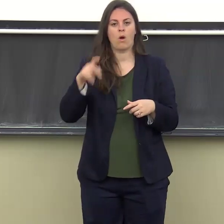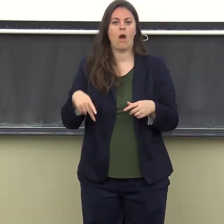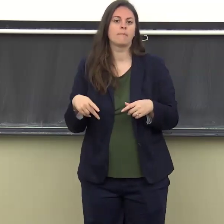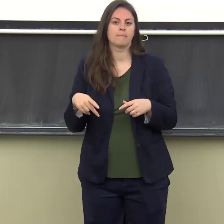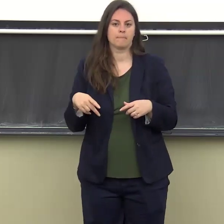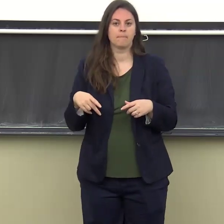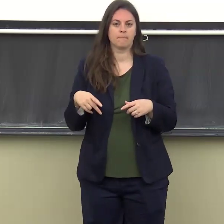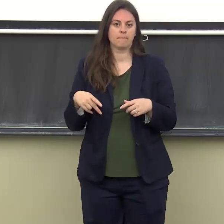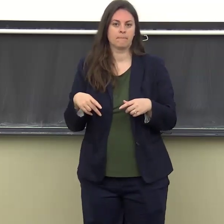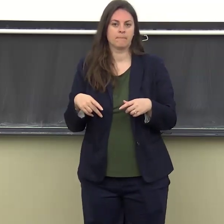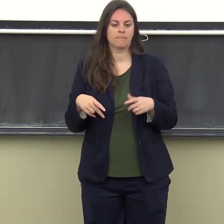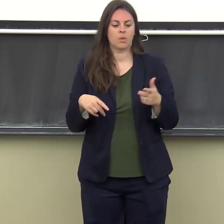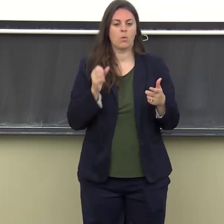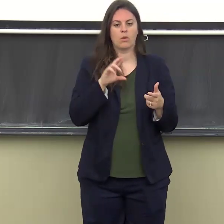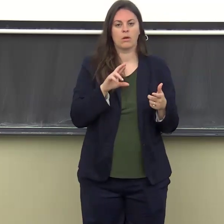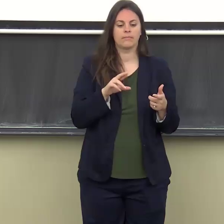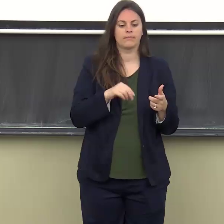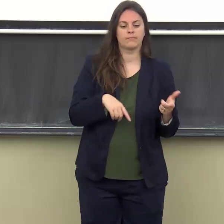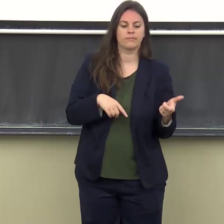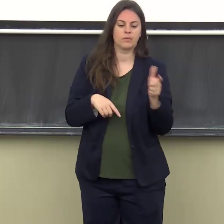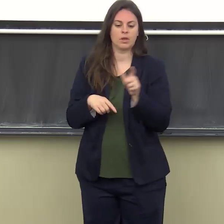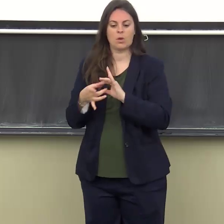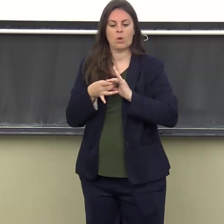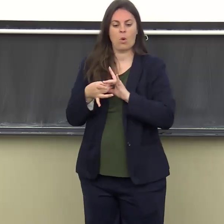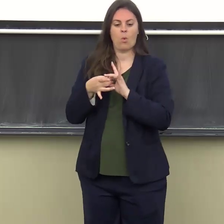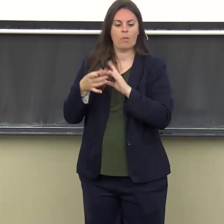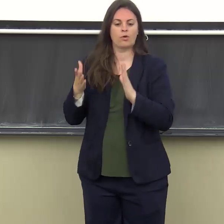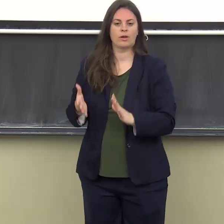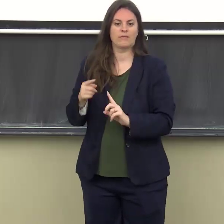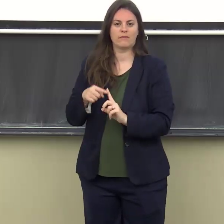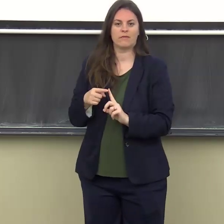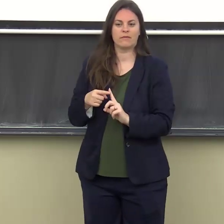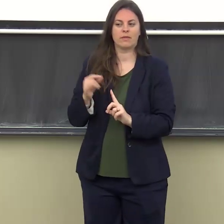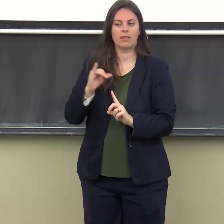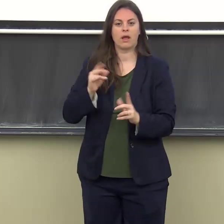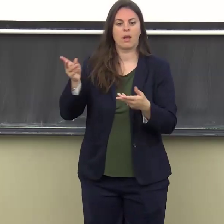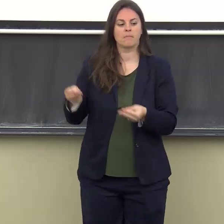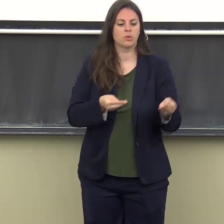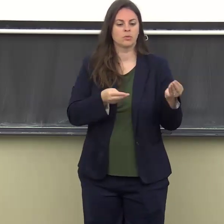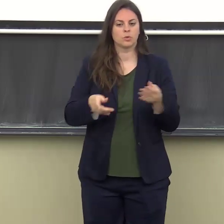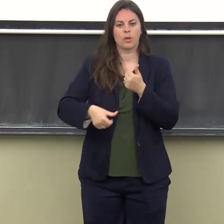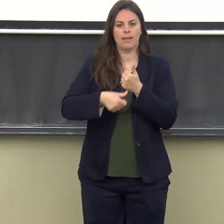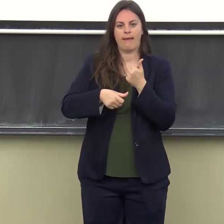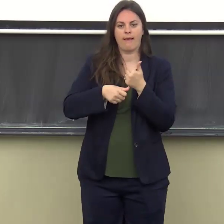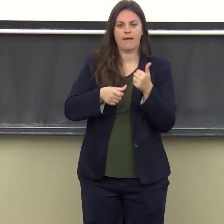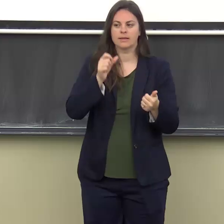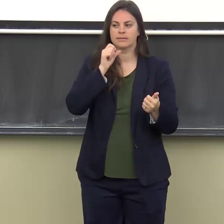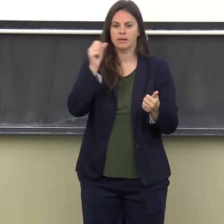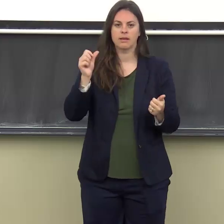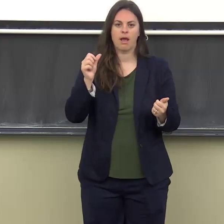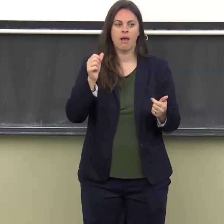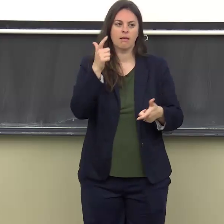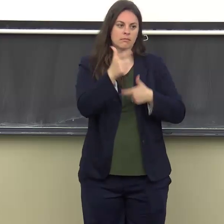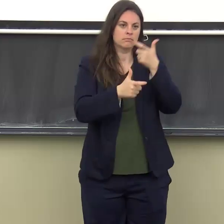opposed to and mutual aid and those sorts of things, where it isn't an extractive large